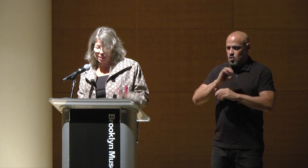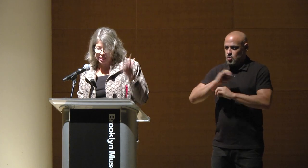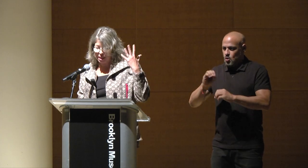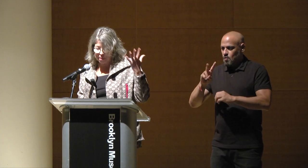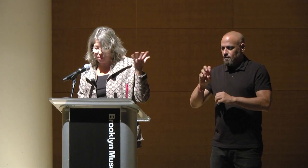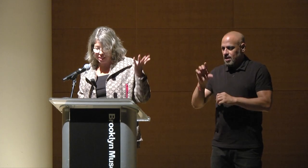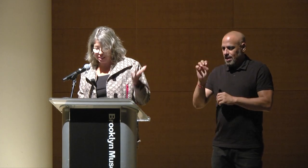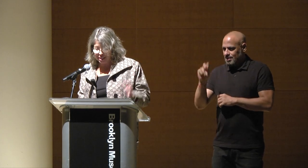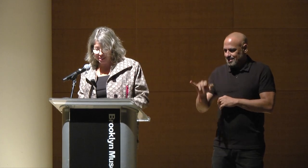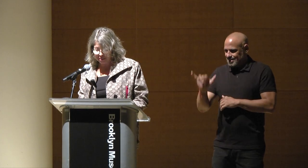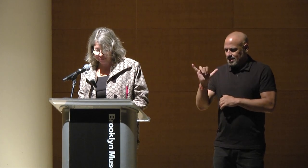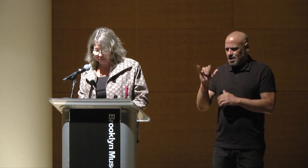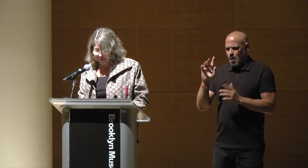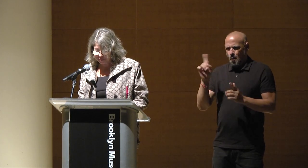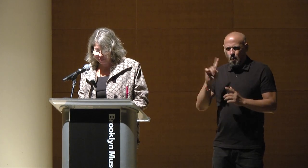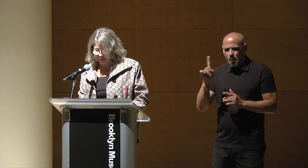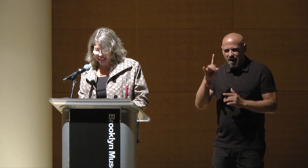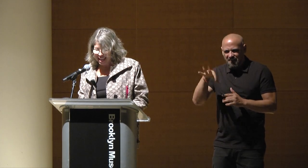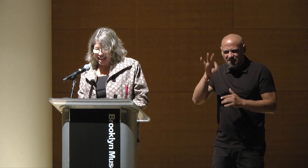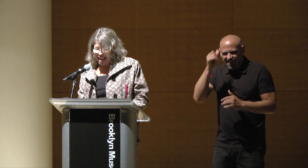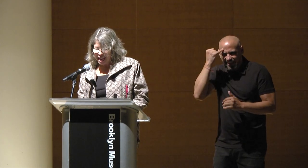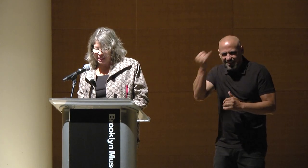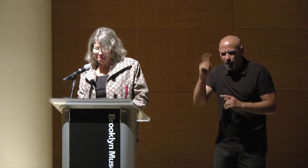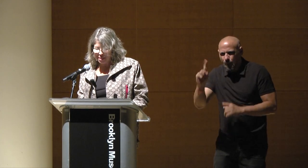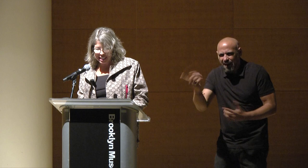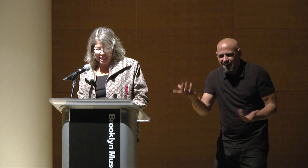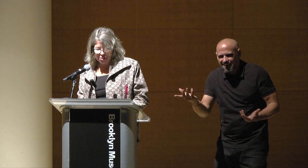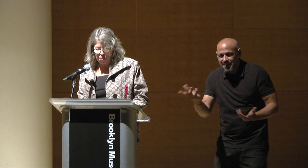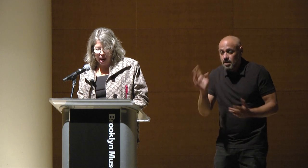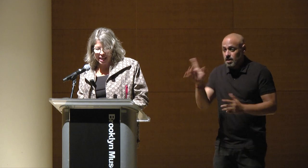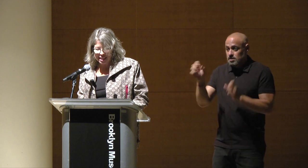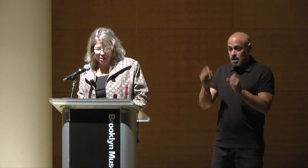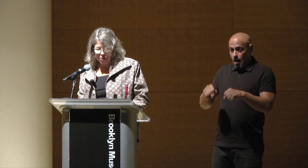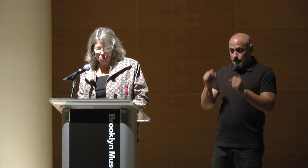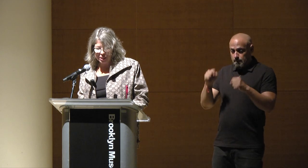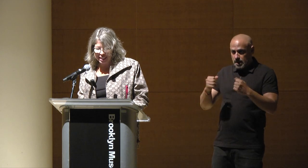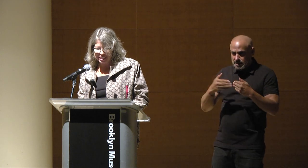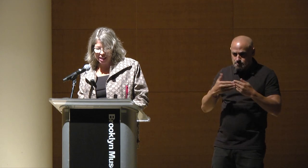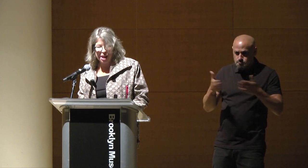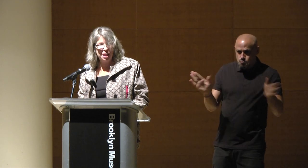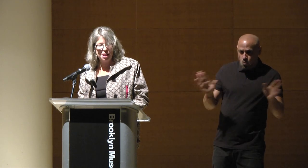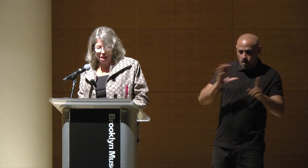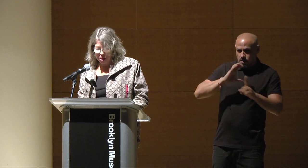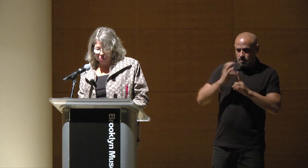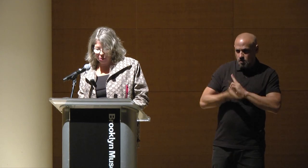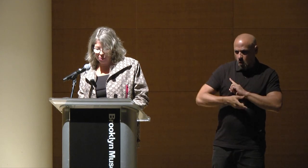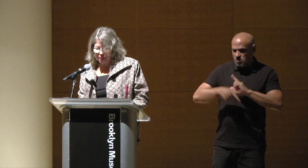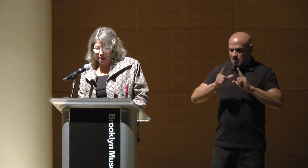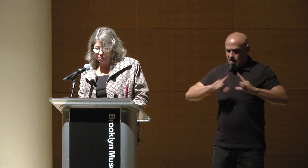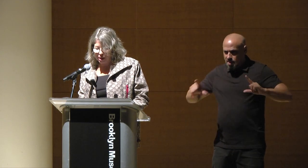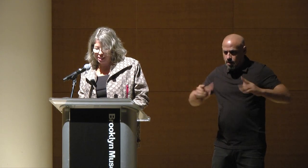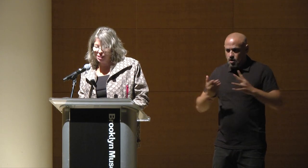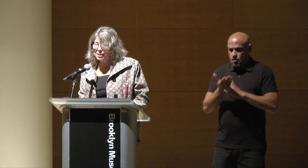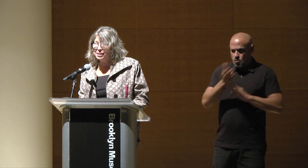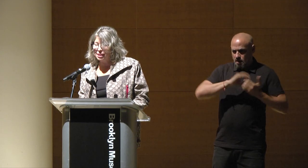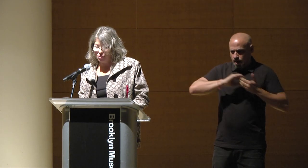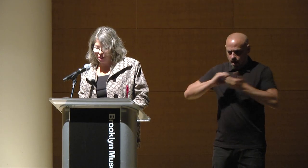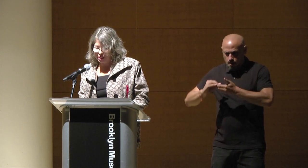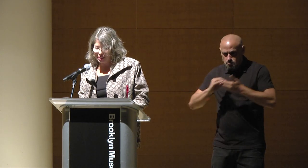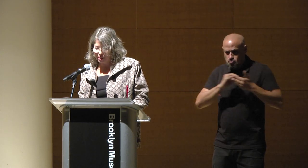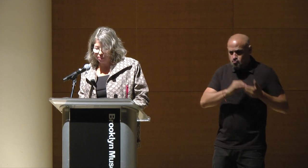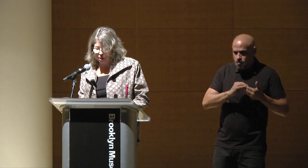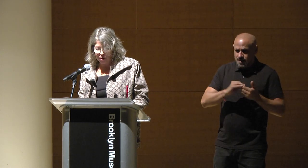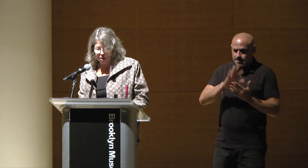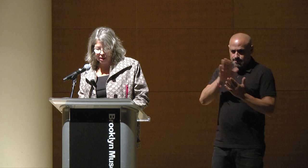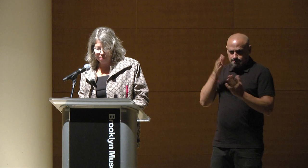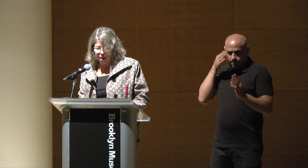No Vacancy Inn, where does he come up with these ideas? His ability to widen the cultural lexicon through collaborations centered